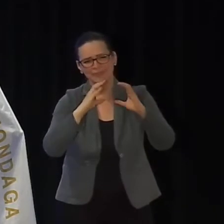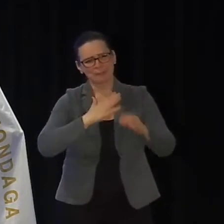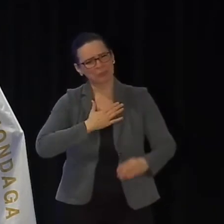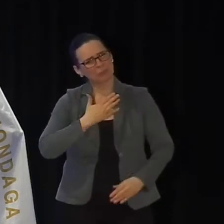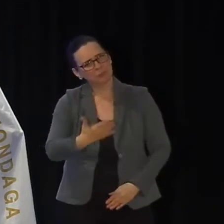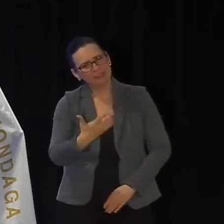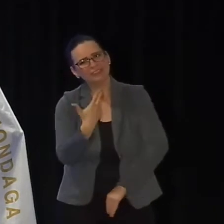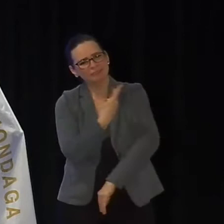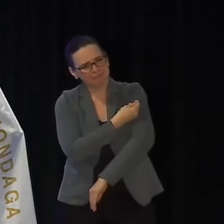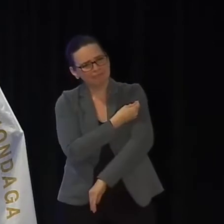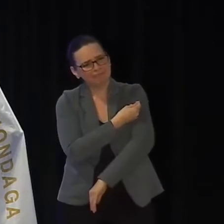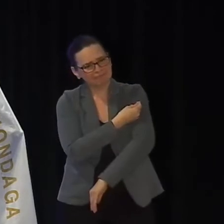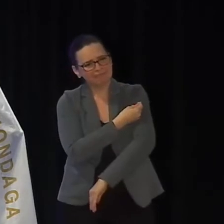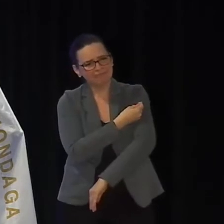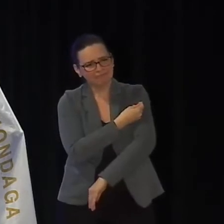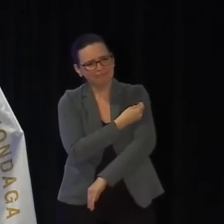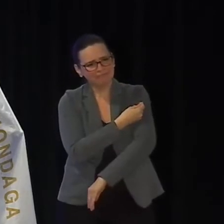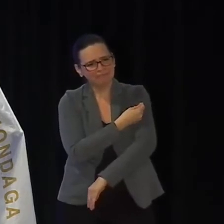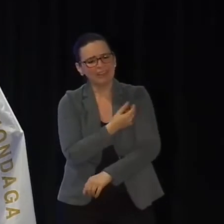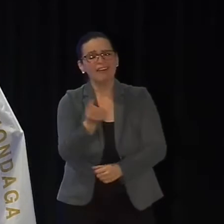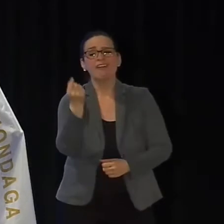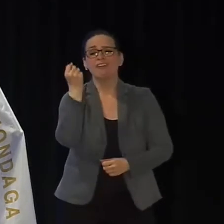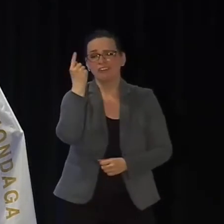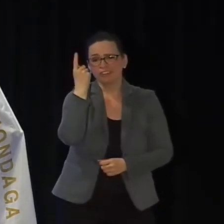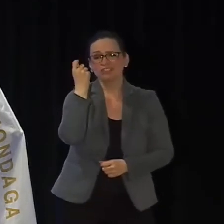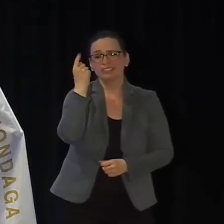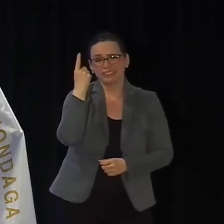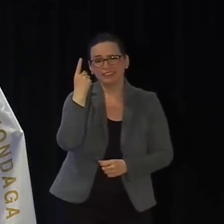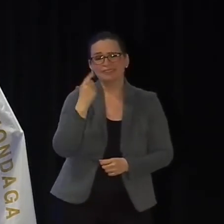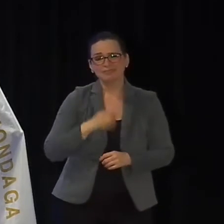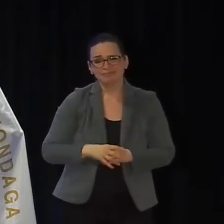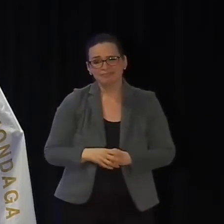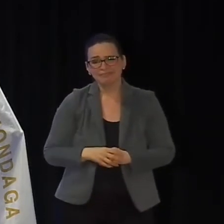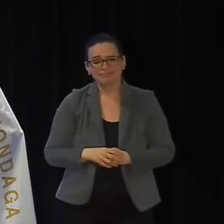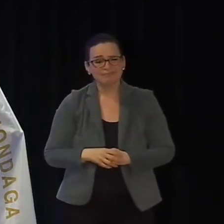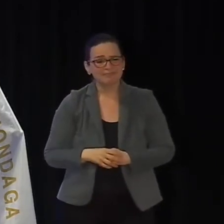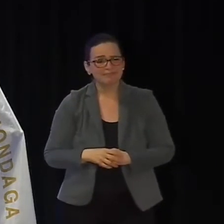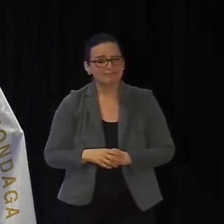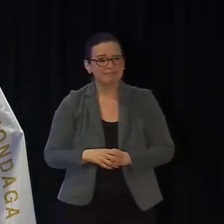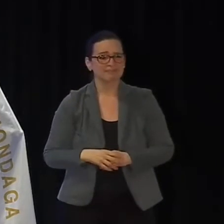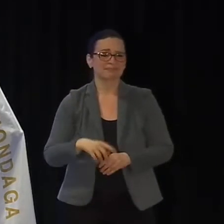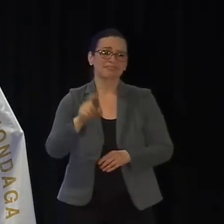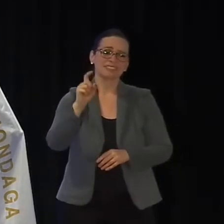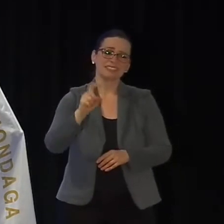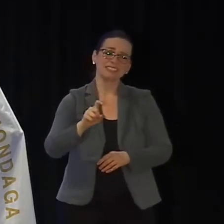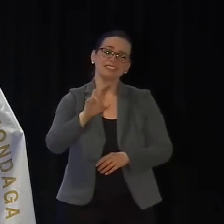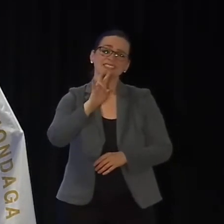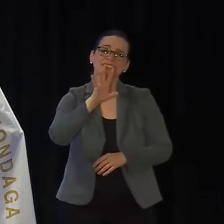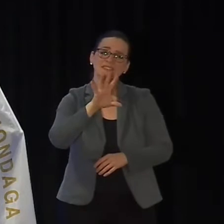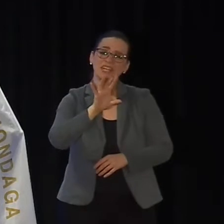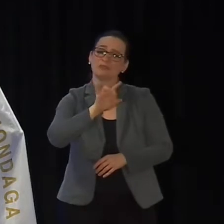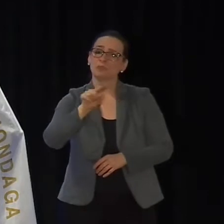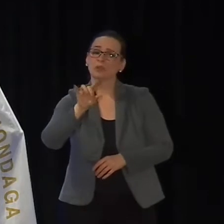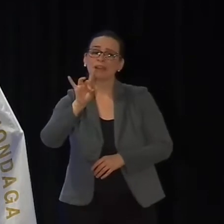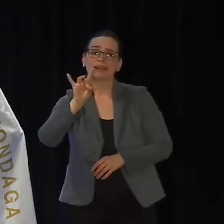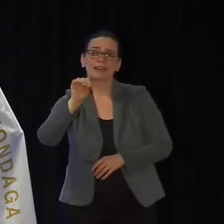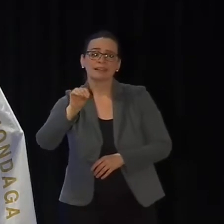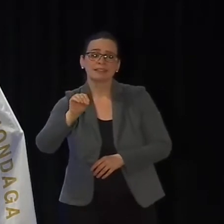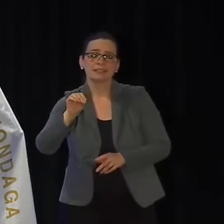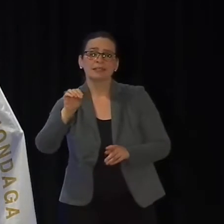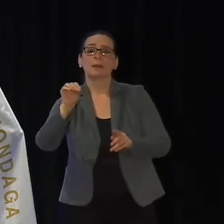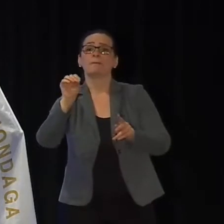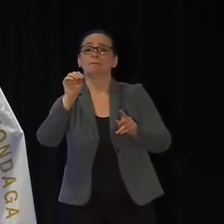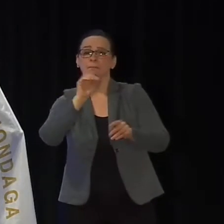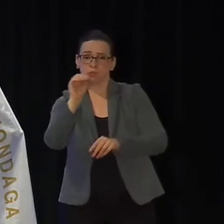that. But we do got to get to that 75, 80% participation with the community. Could it present a